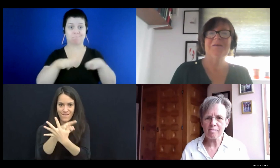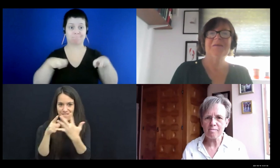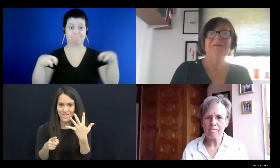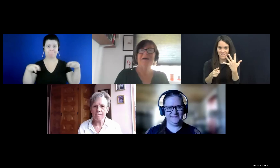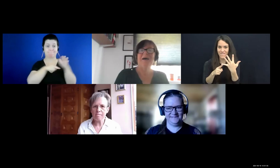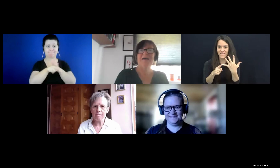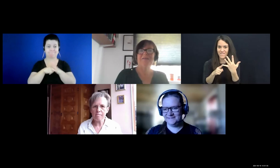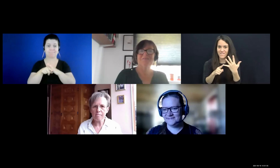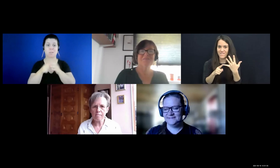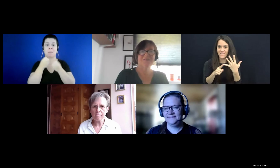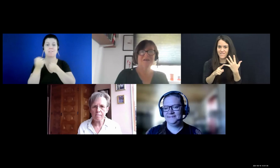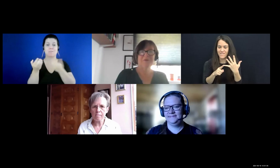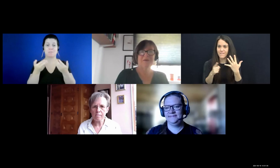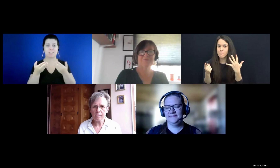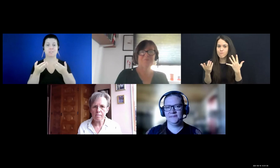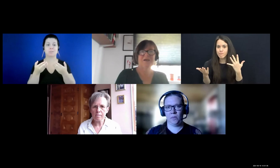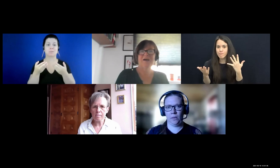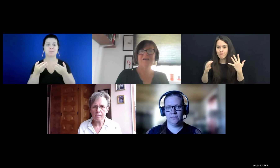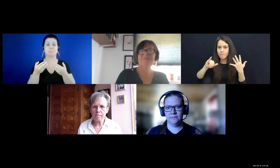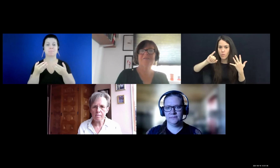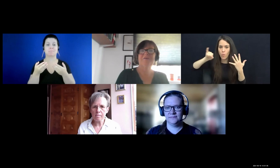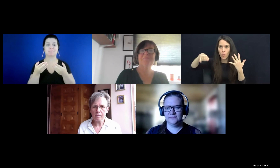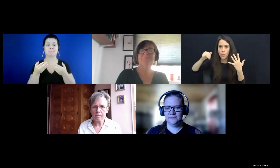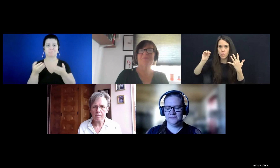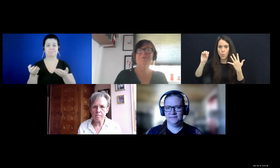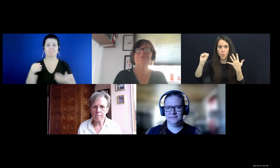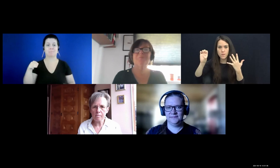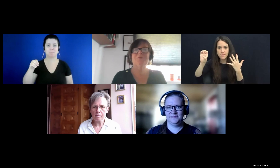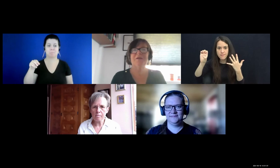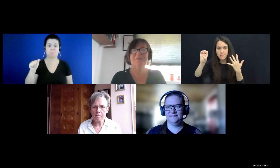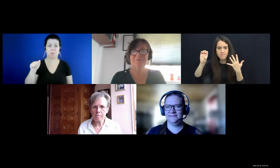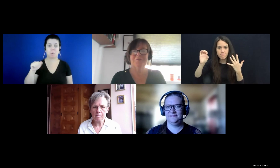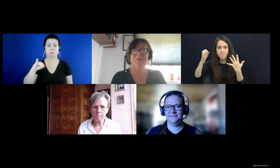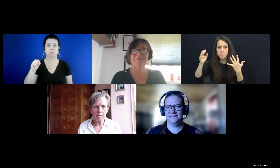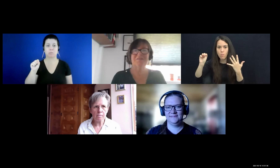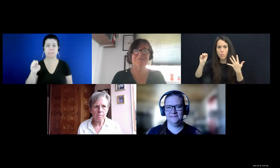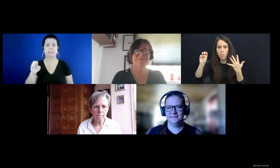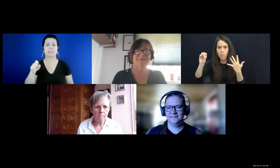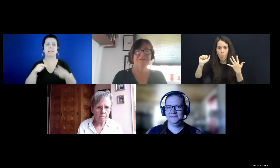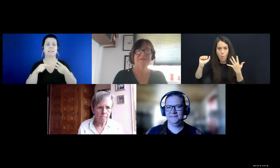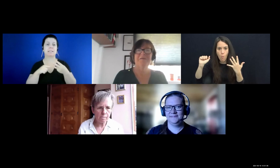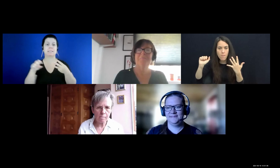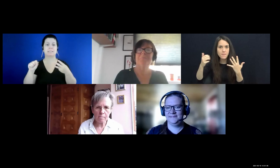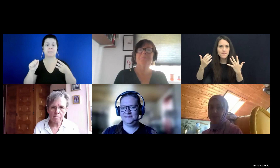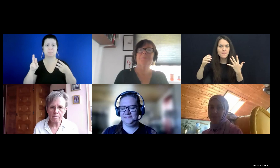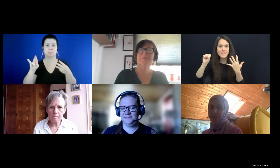Moa, and perhaps can we highlight other people? Sabrina, great.